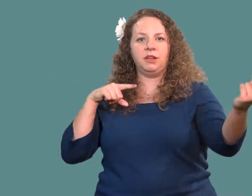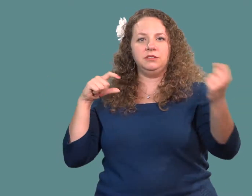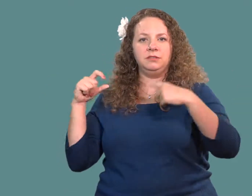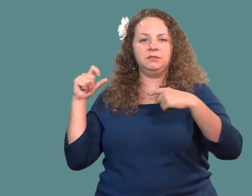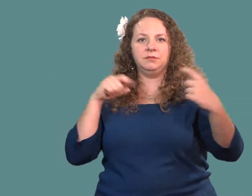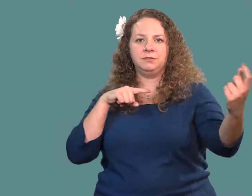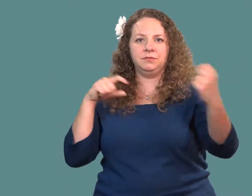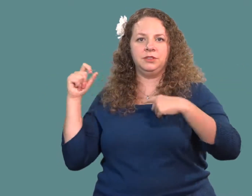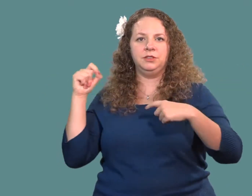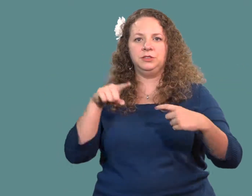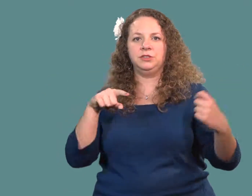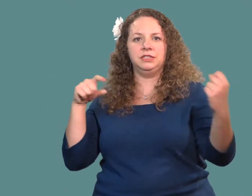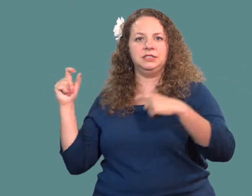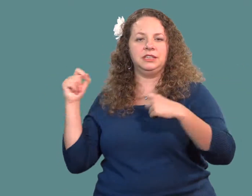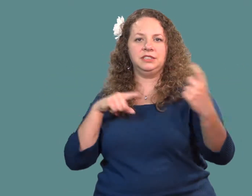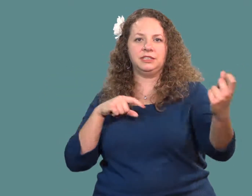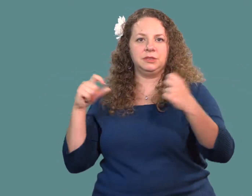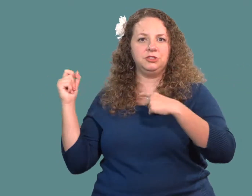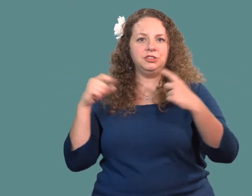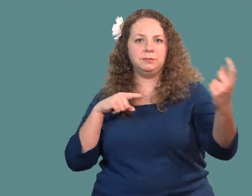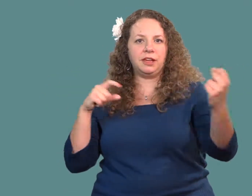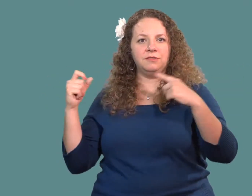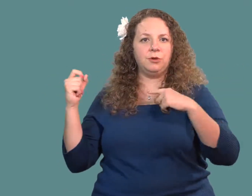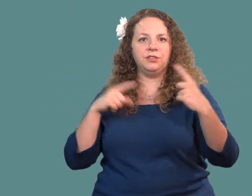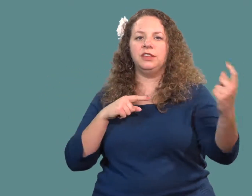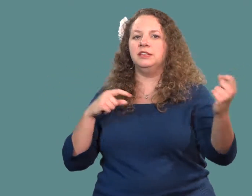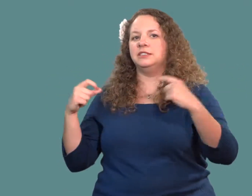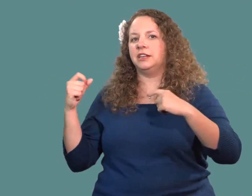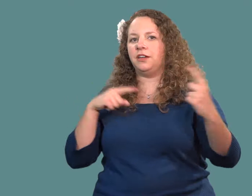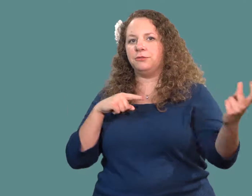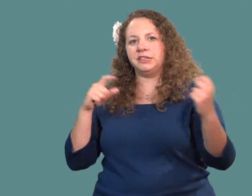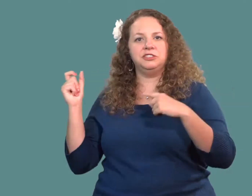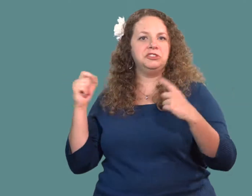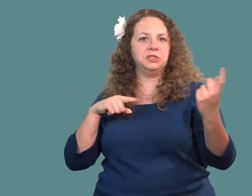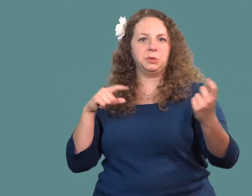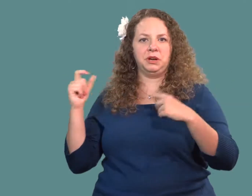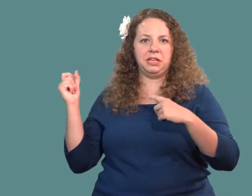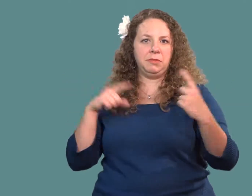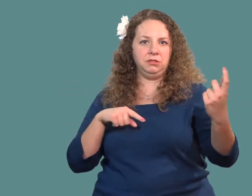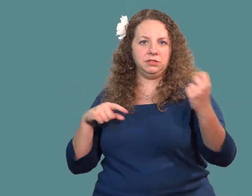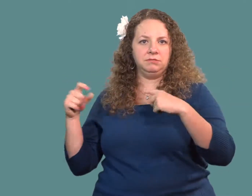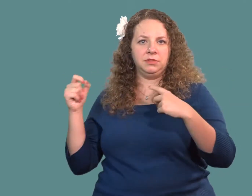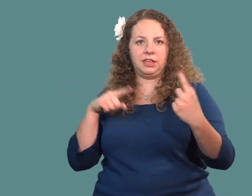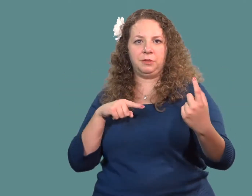Correspond, so this is sending text messages back and forth, sending other messages or emails, that can work